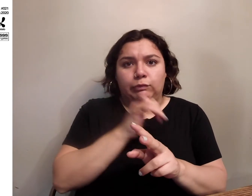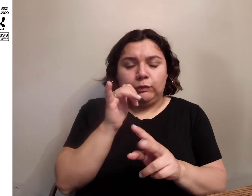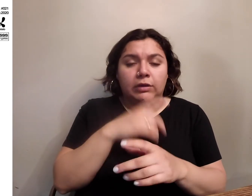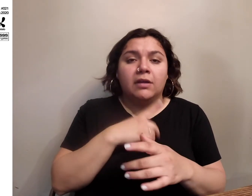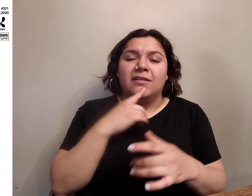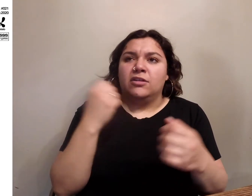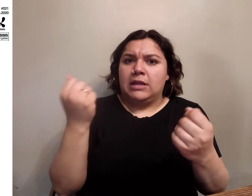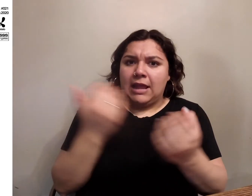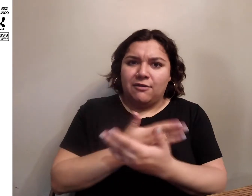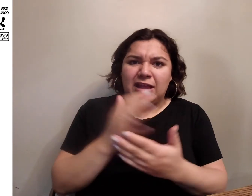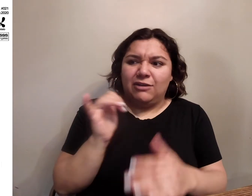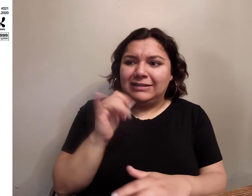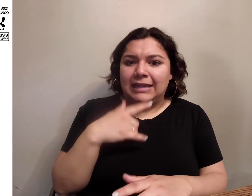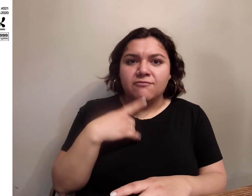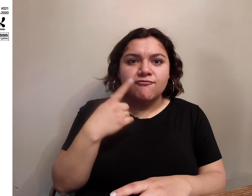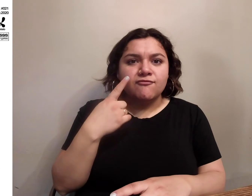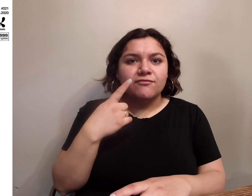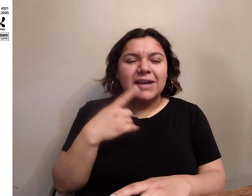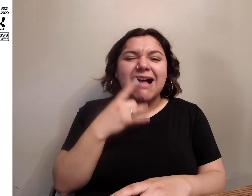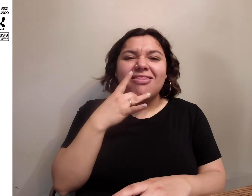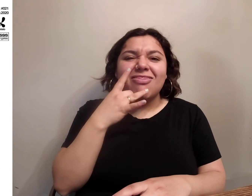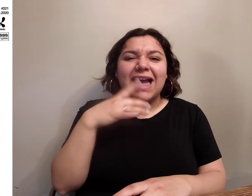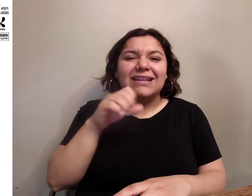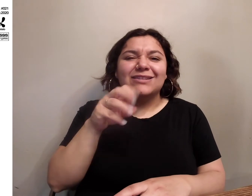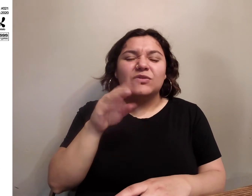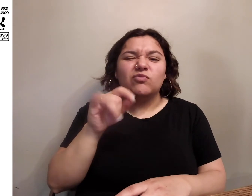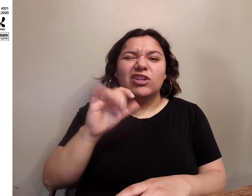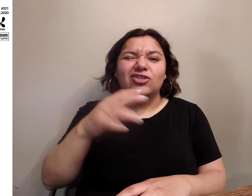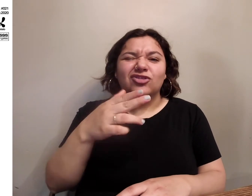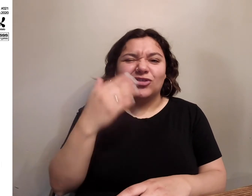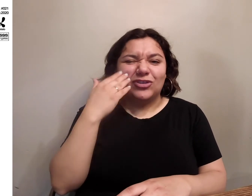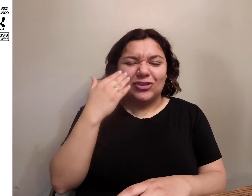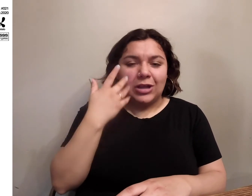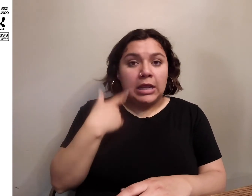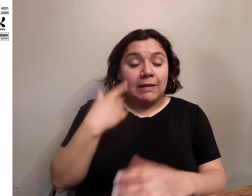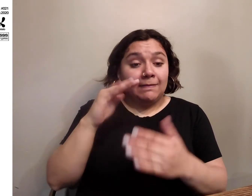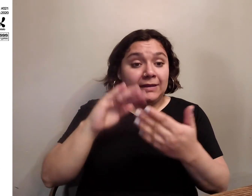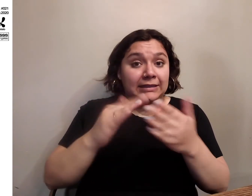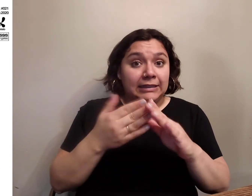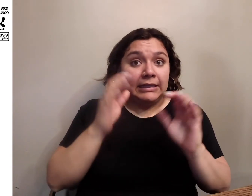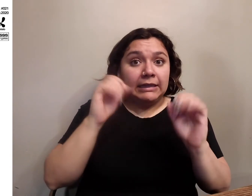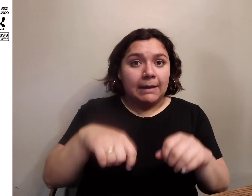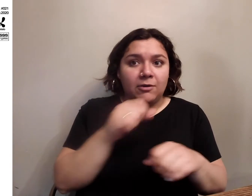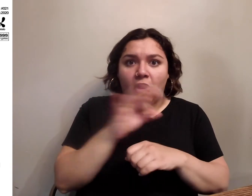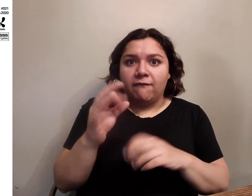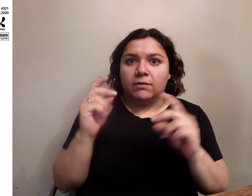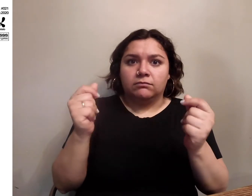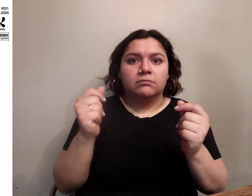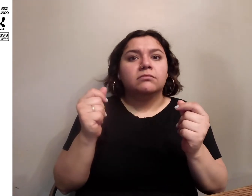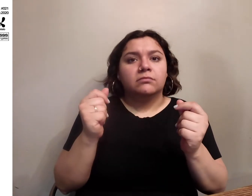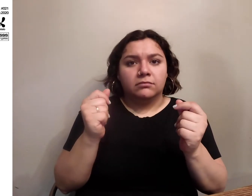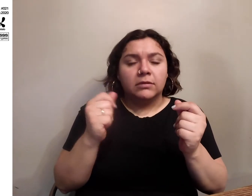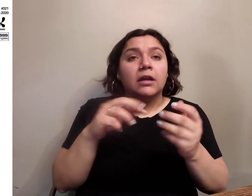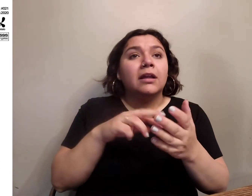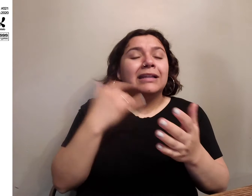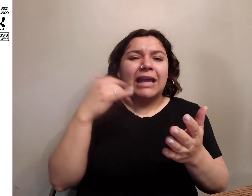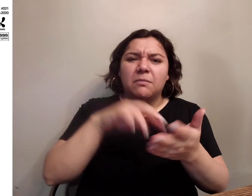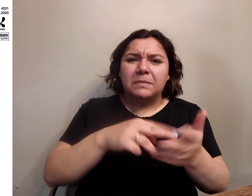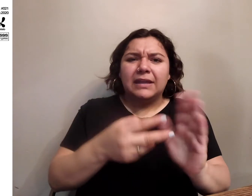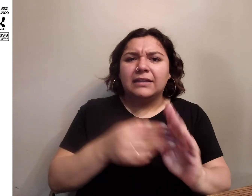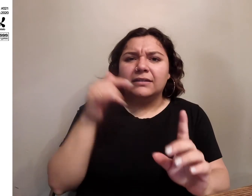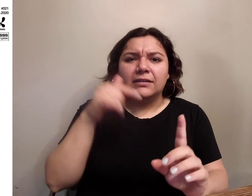it really was like a light switch. The city could be turned off like that. And what does that